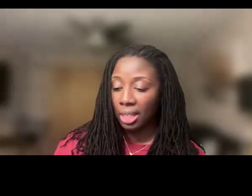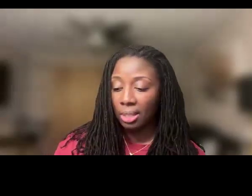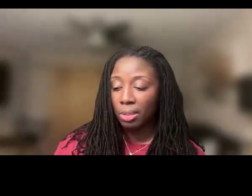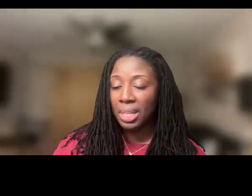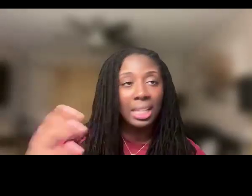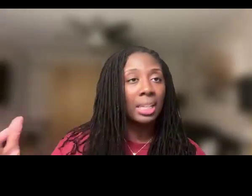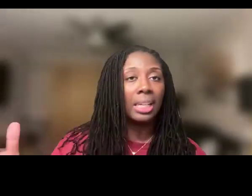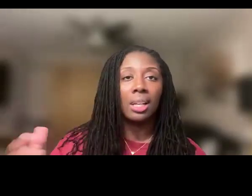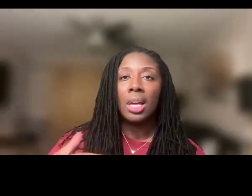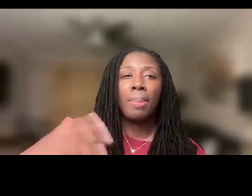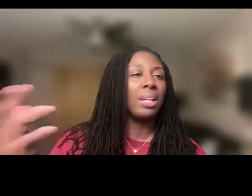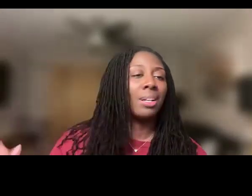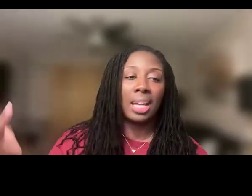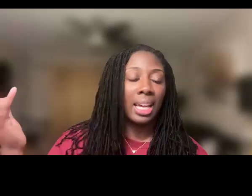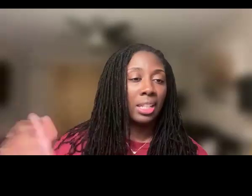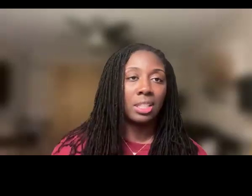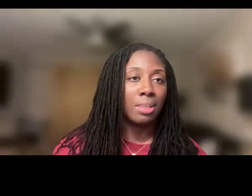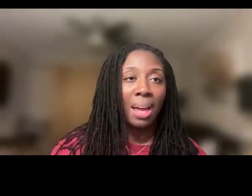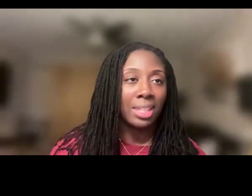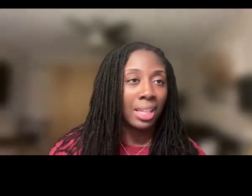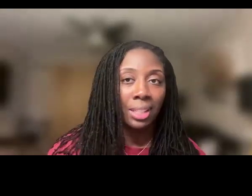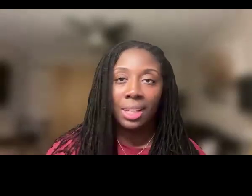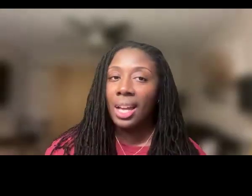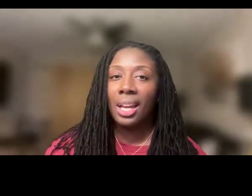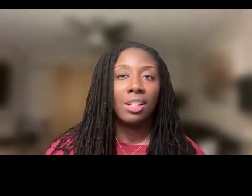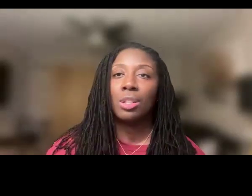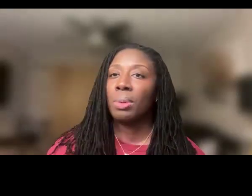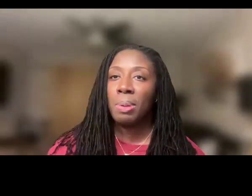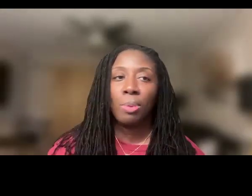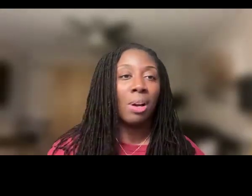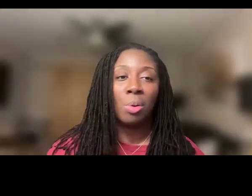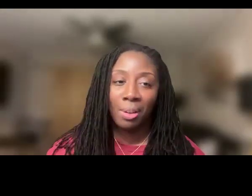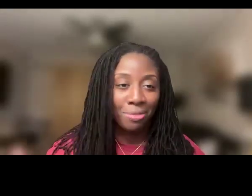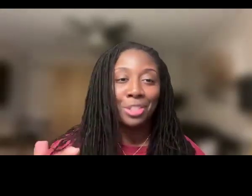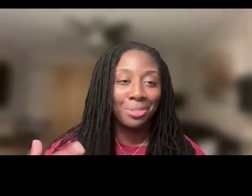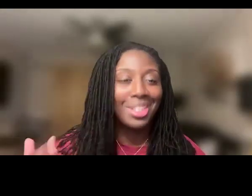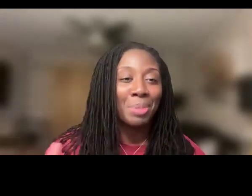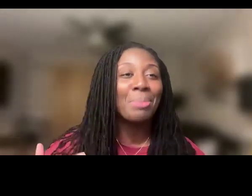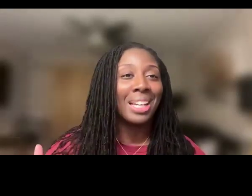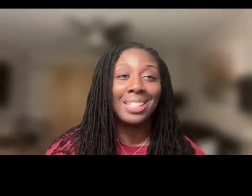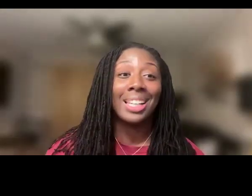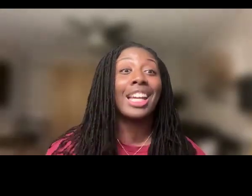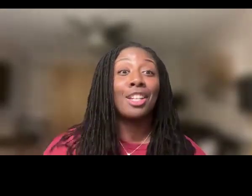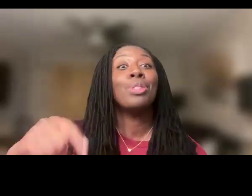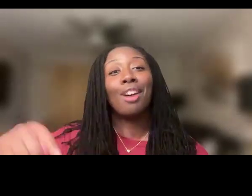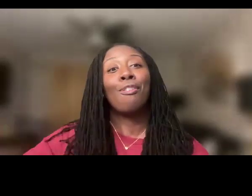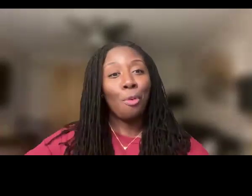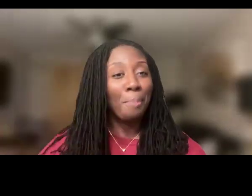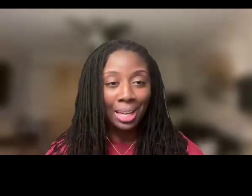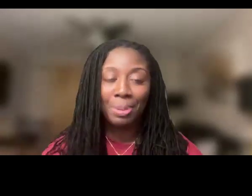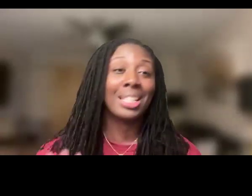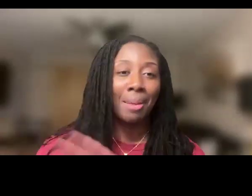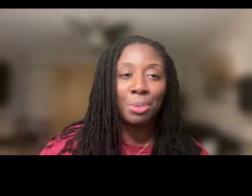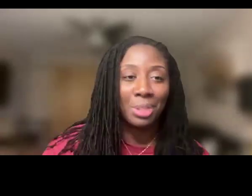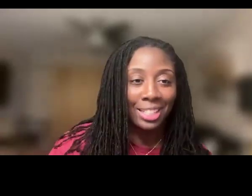people, Nikki. Speaking and being on stage is my thing. And there's so many people who have come to me and said, "Can you sell